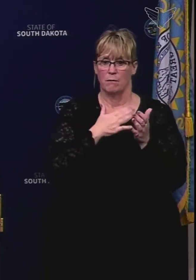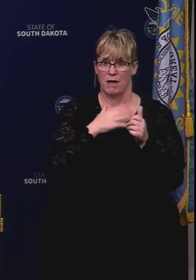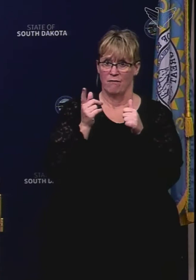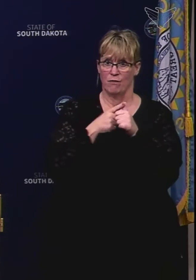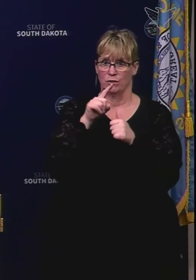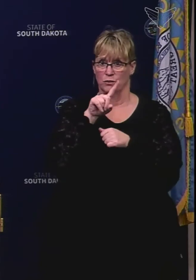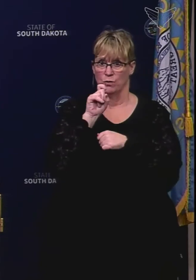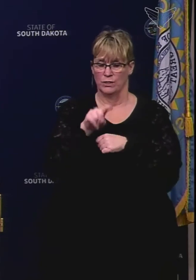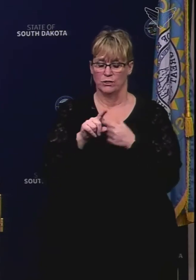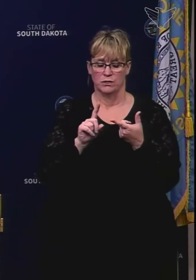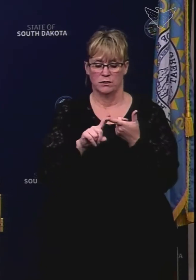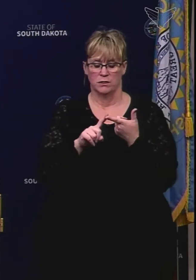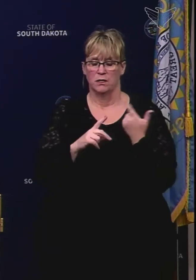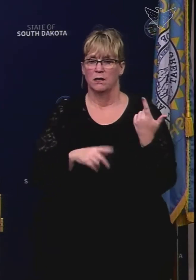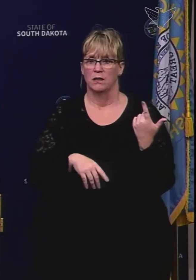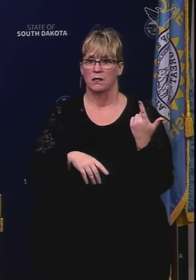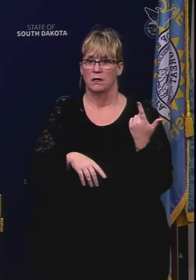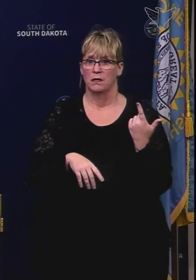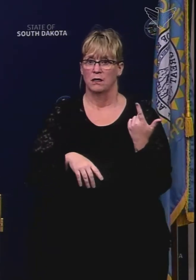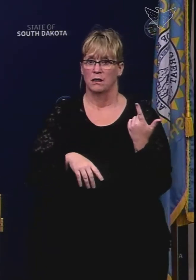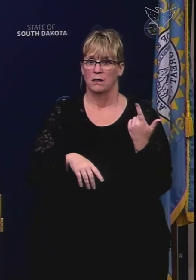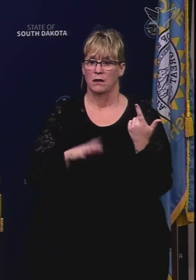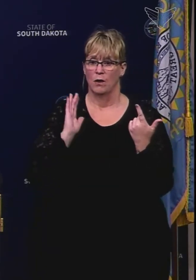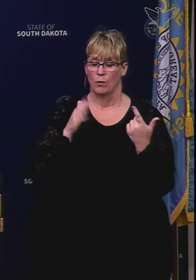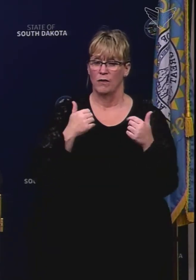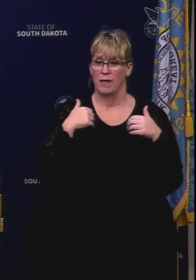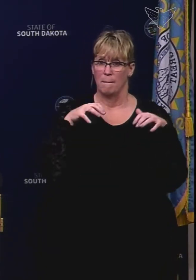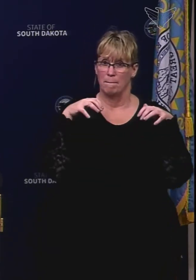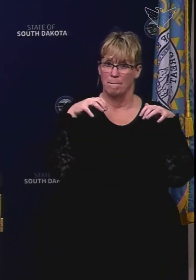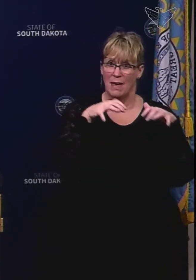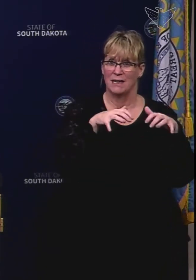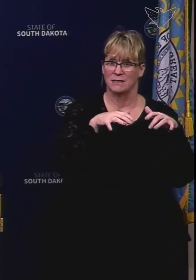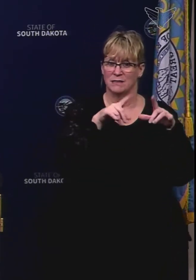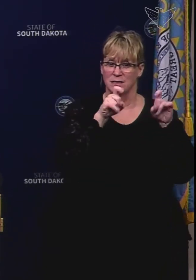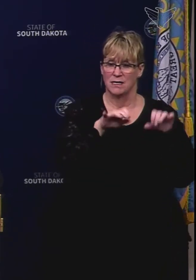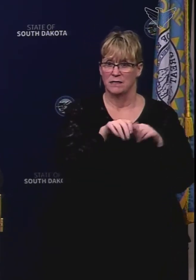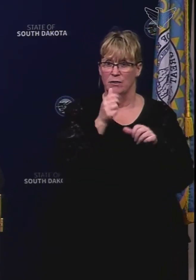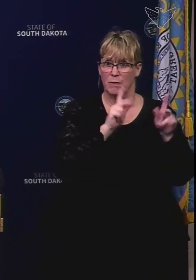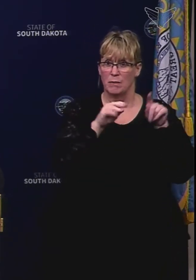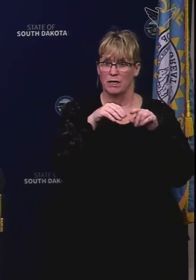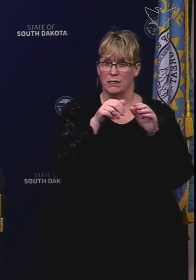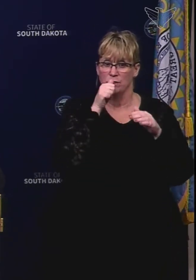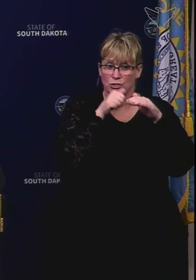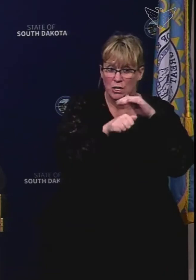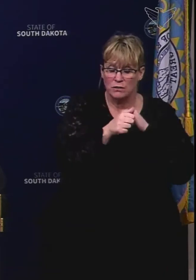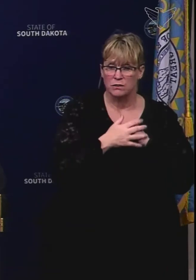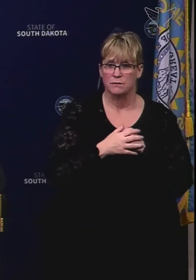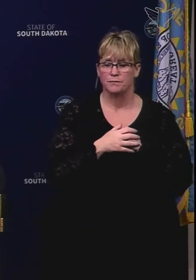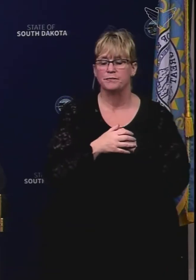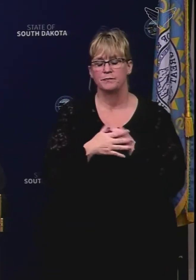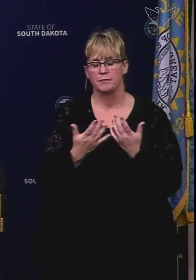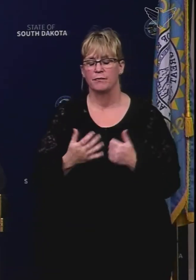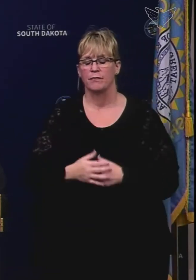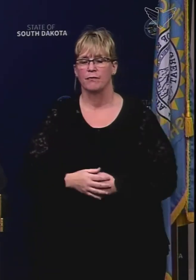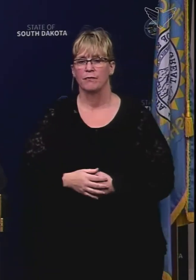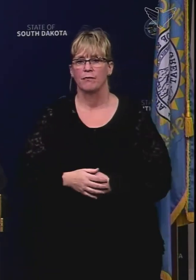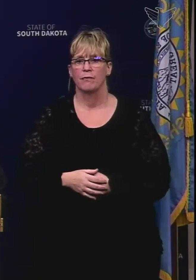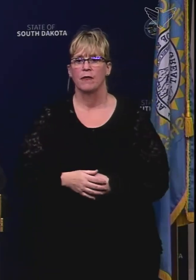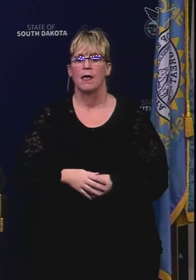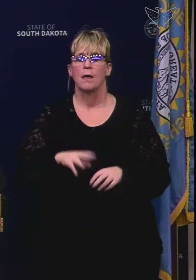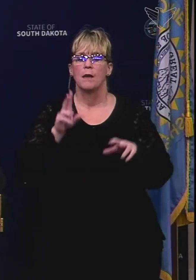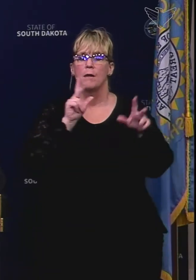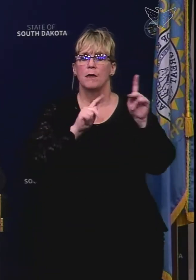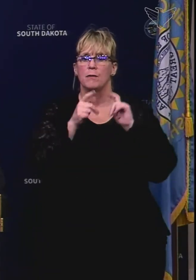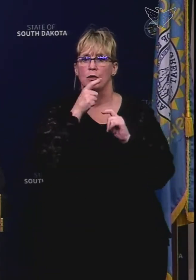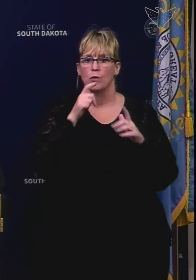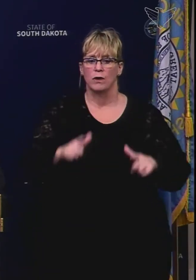also is, will there be plans to mass test other people in shelters? Well, thank you, Ariel. Folks that are living